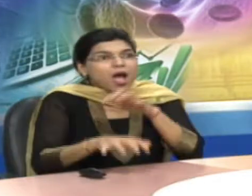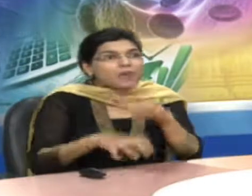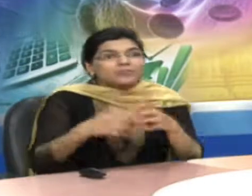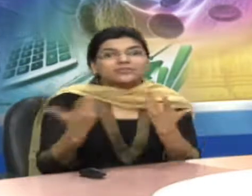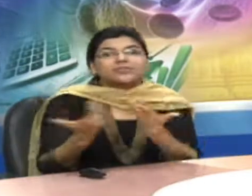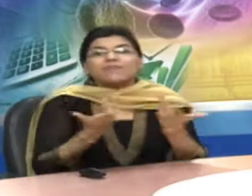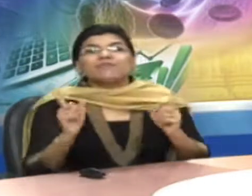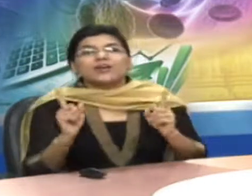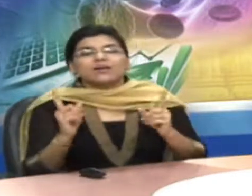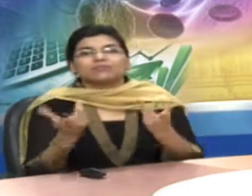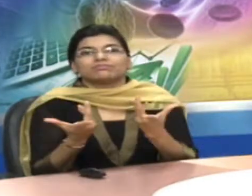are